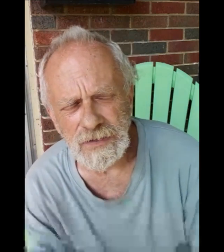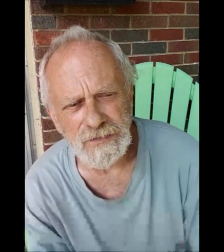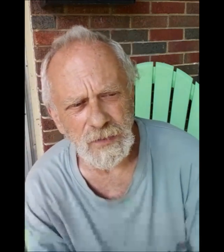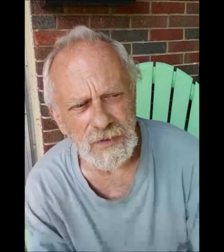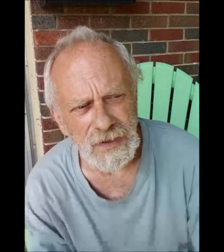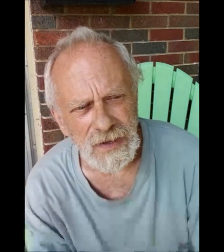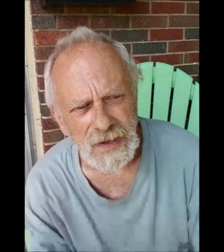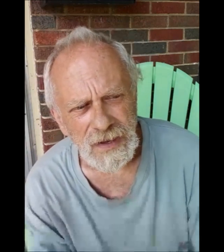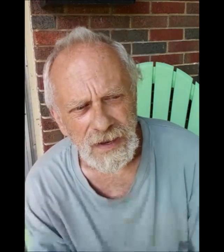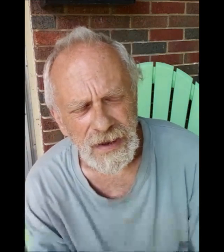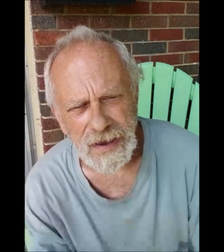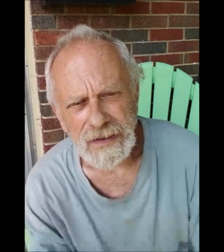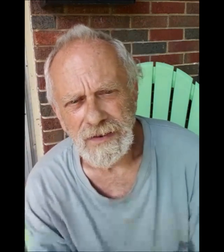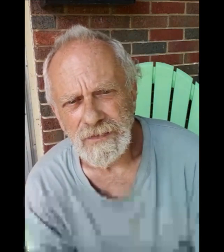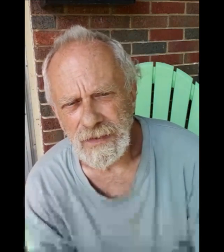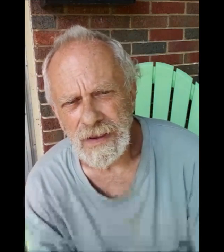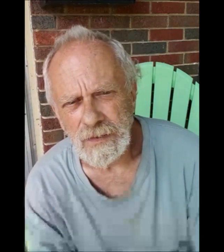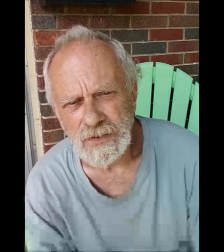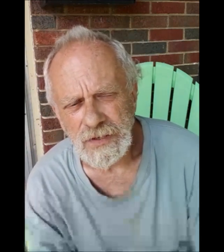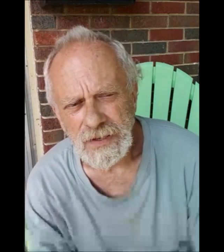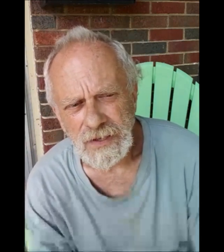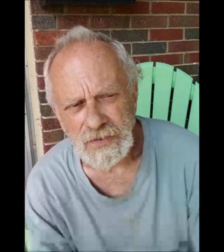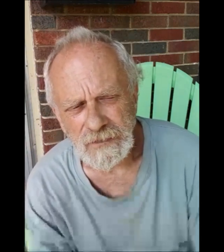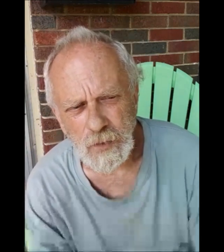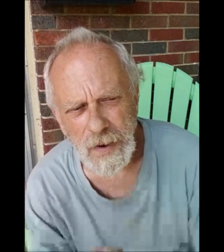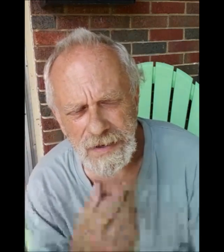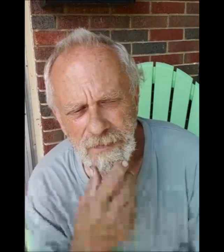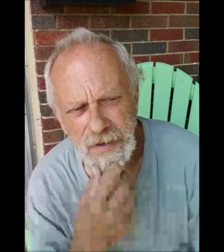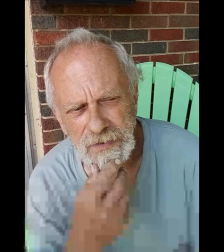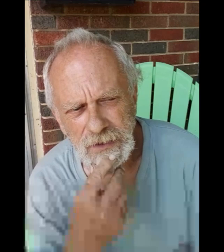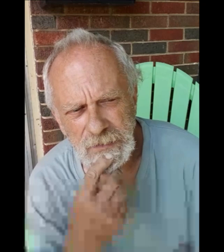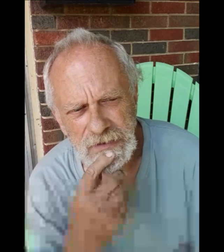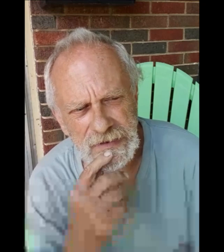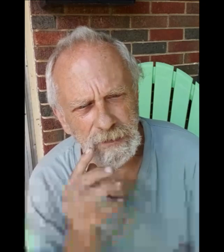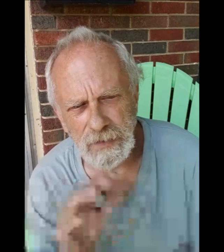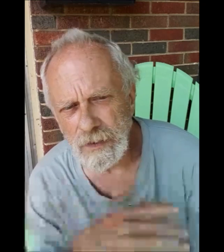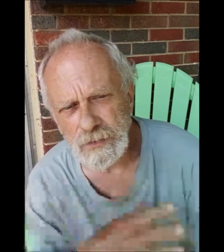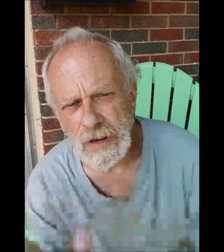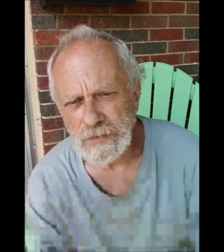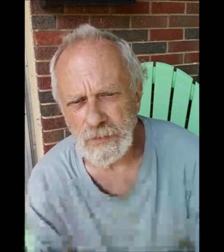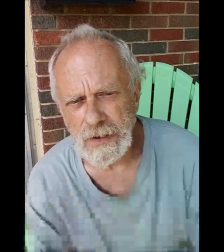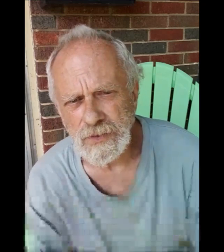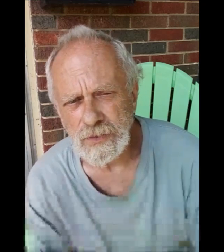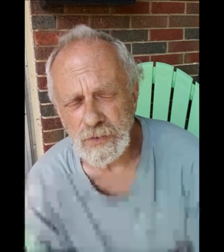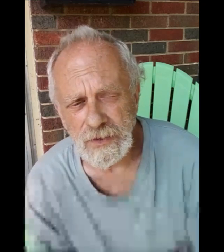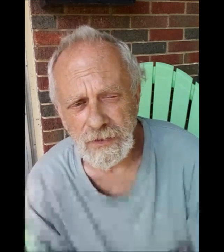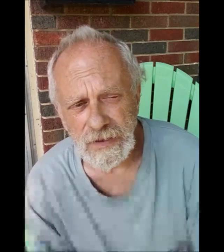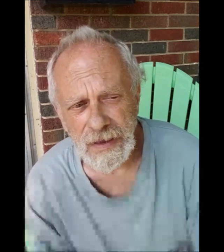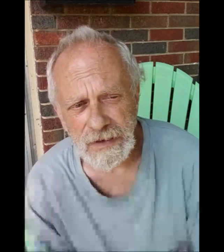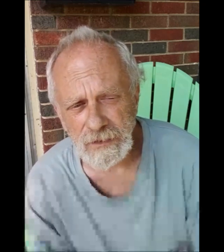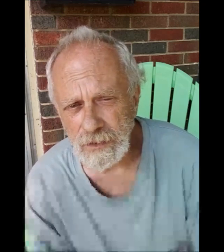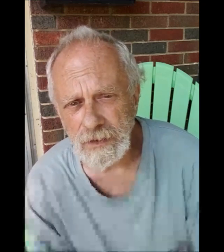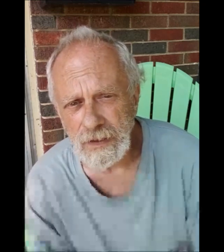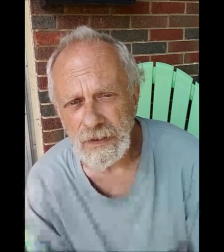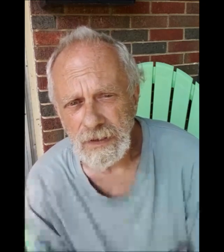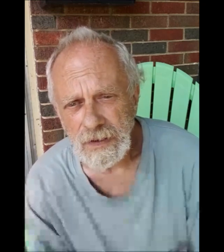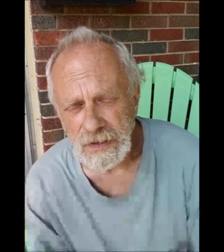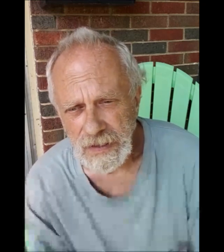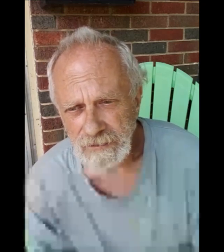if you will, had a different language. So if you wanted to be able to communicate with all the tribes around you, you literally had to learn a lot of